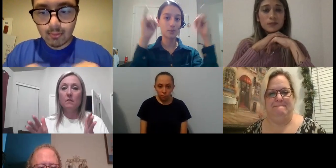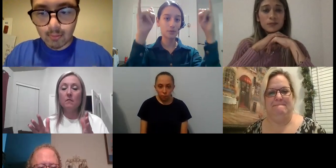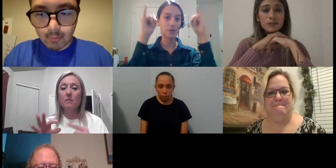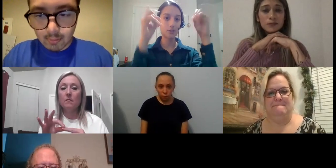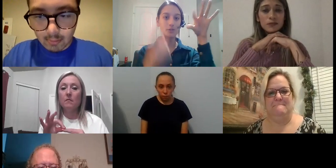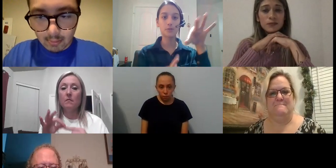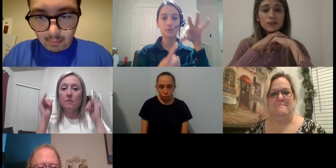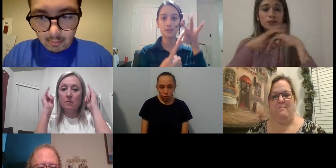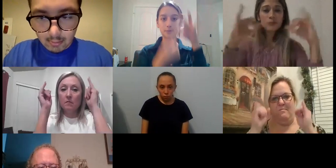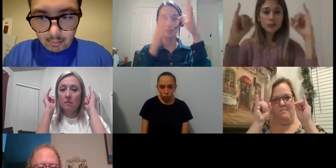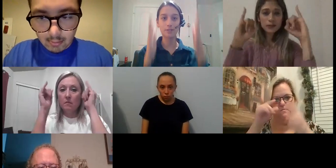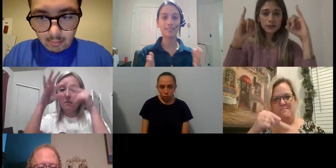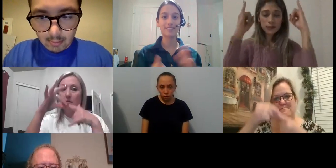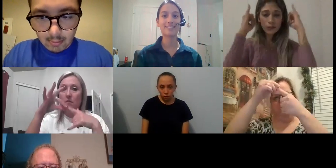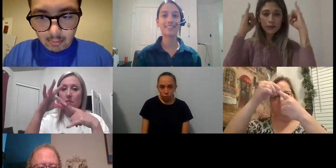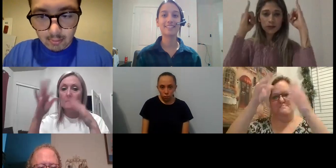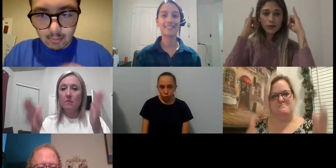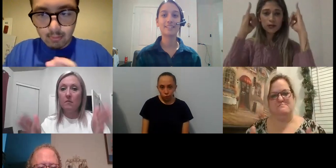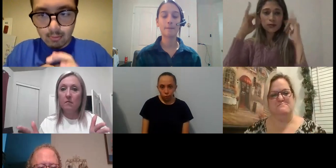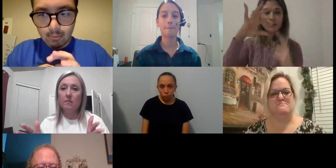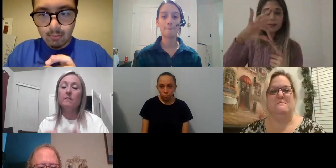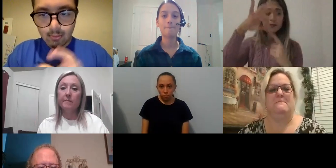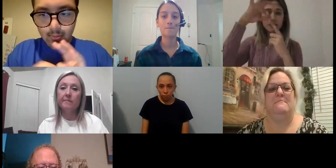So instructional specialist.